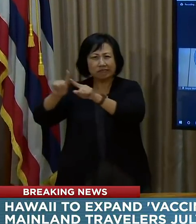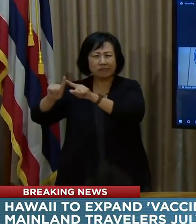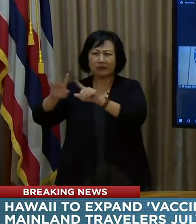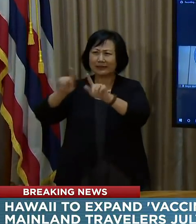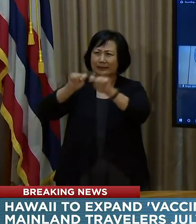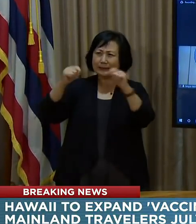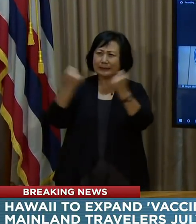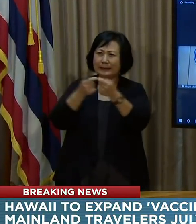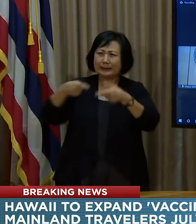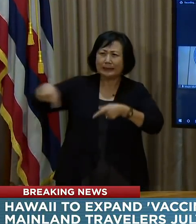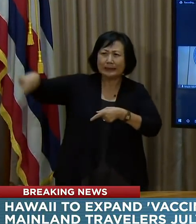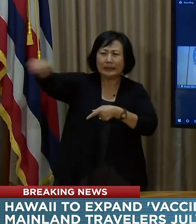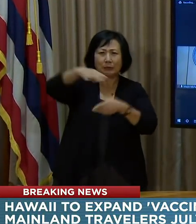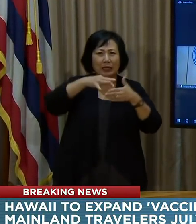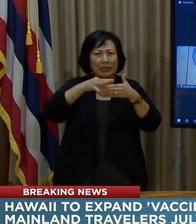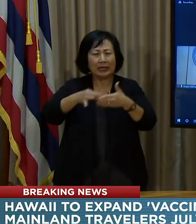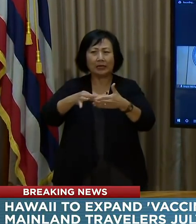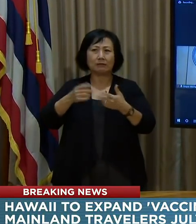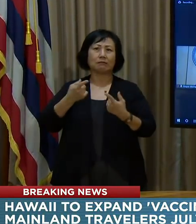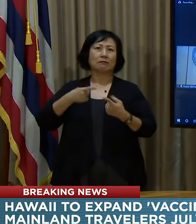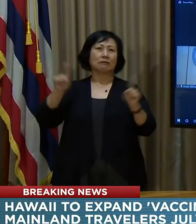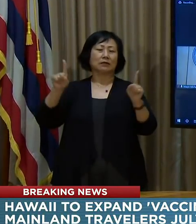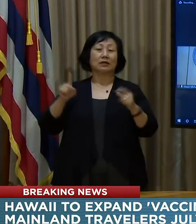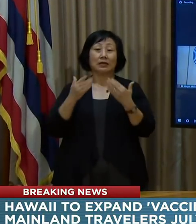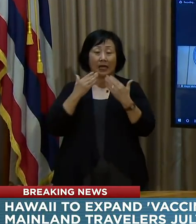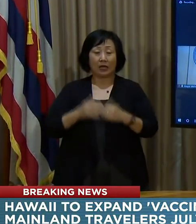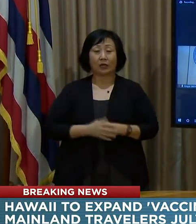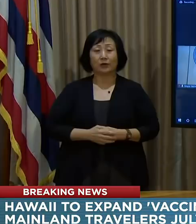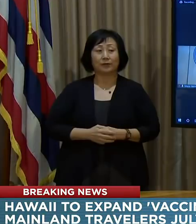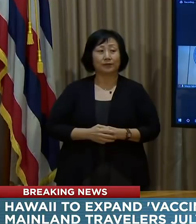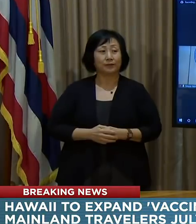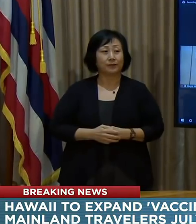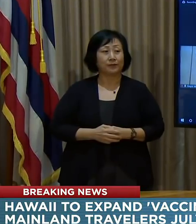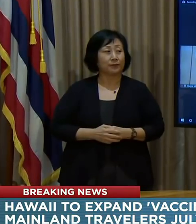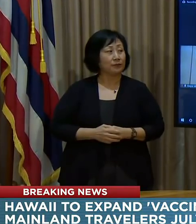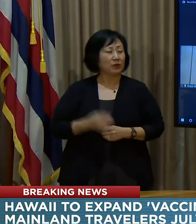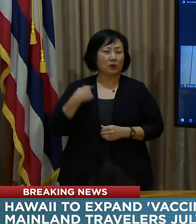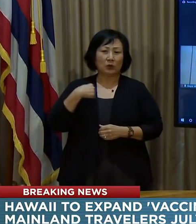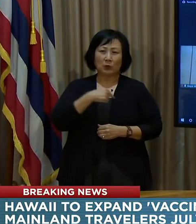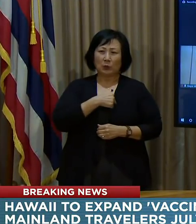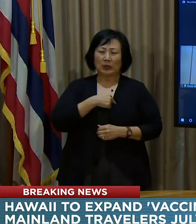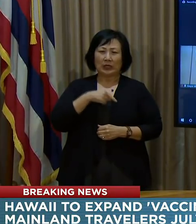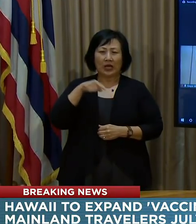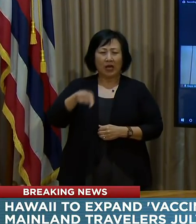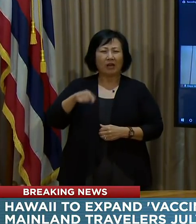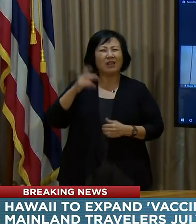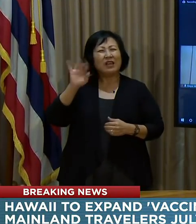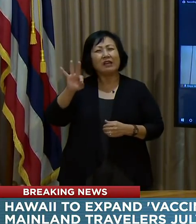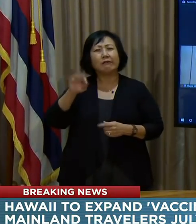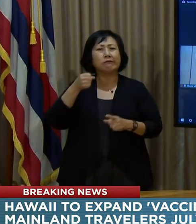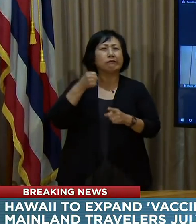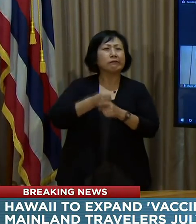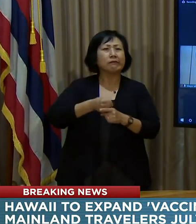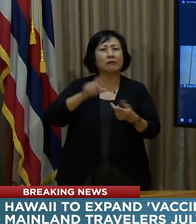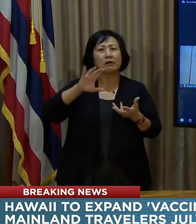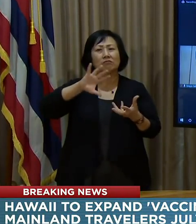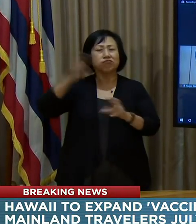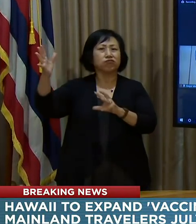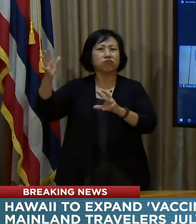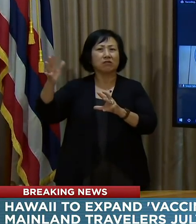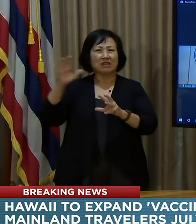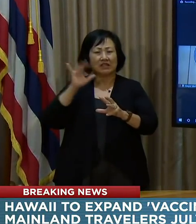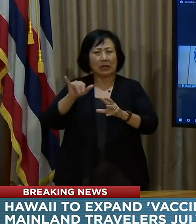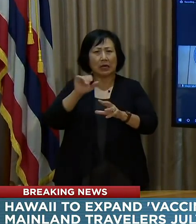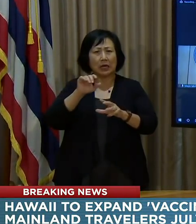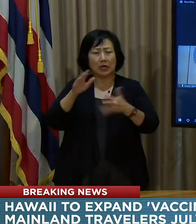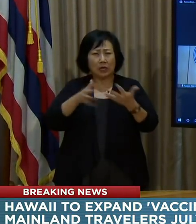us to this point. You know, dealing with an ongoing disaster and challenge is an operation of art